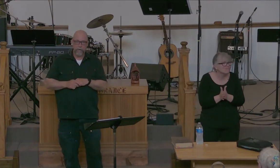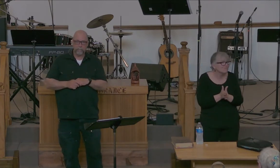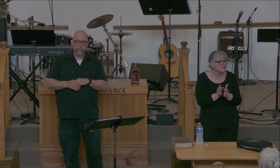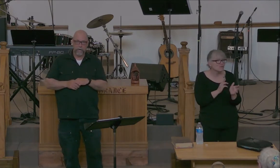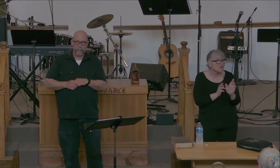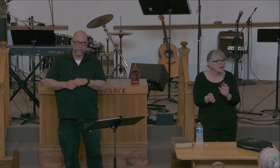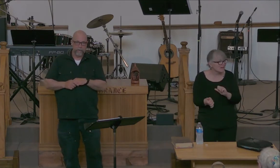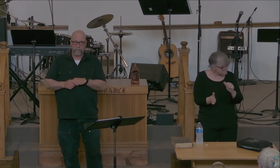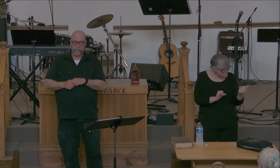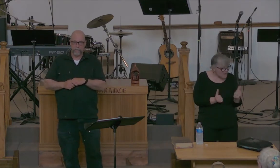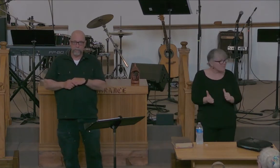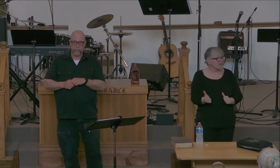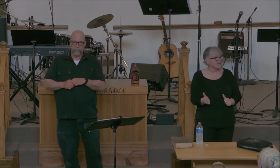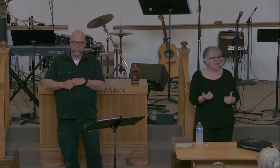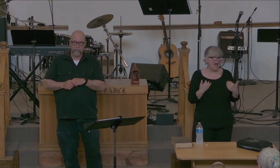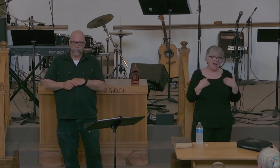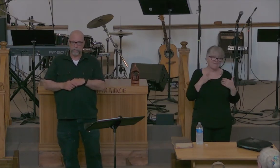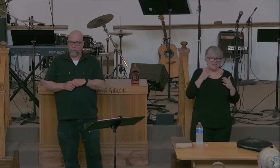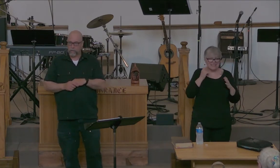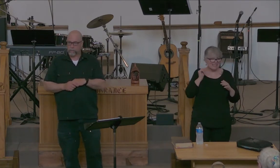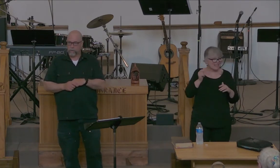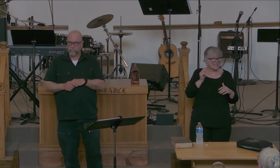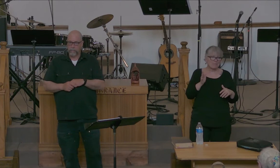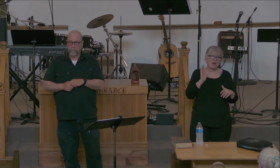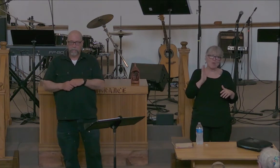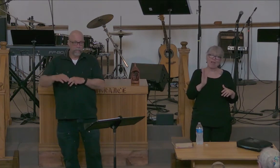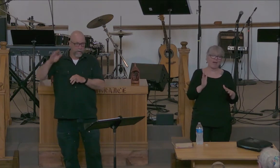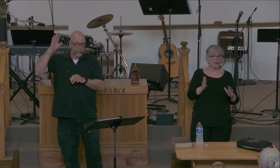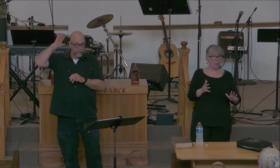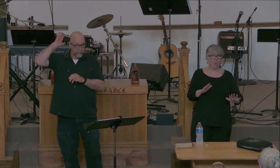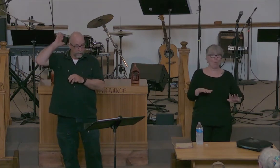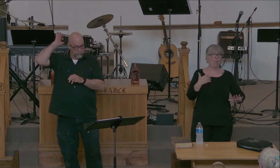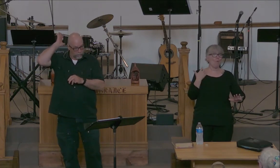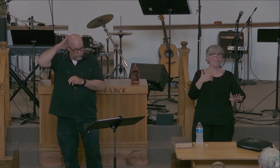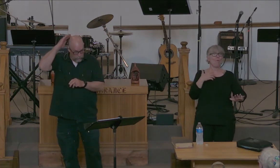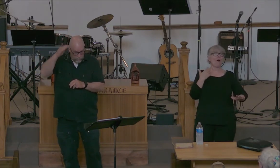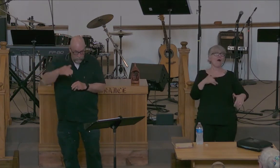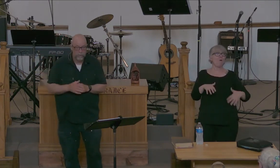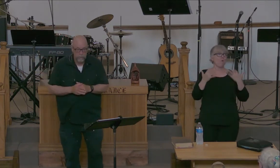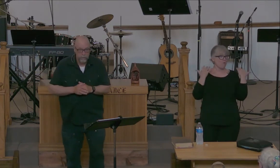ready to get baptized, got a testimony that'll just knock your socks off, I get a little,